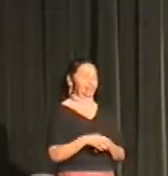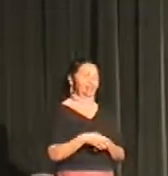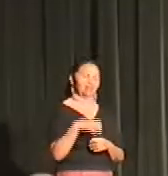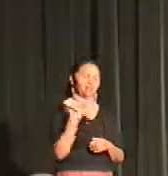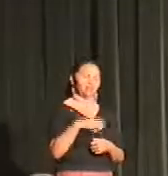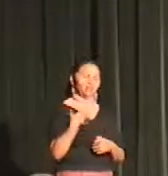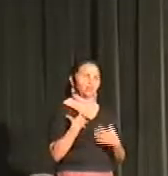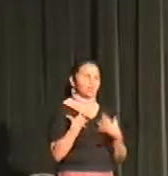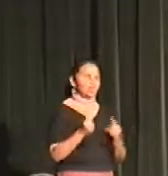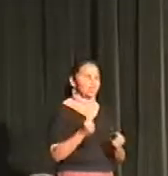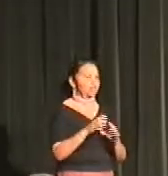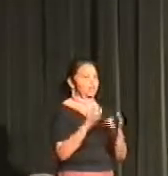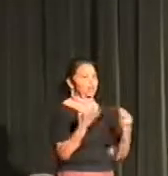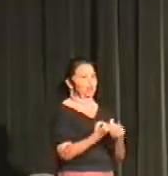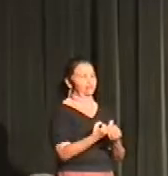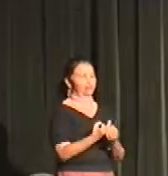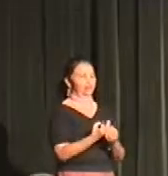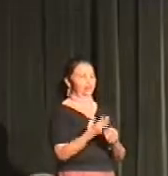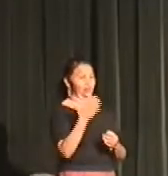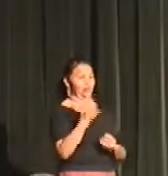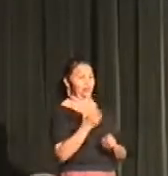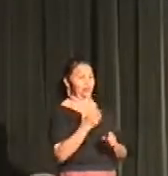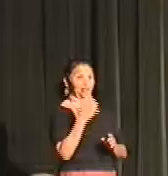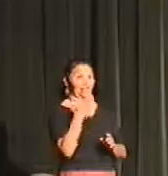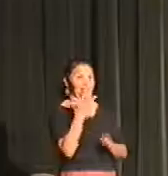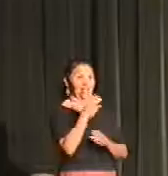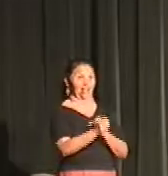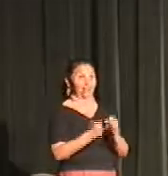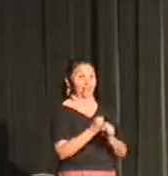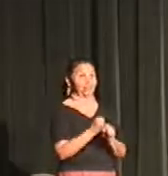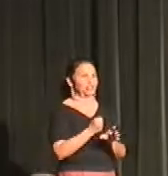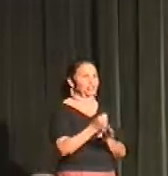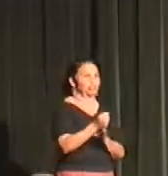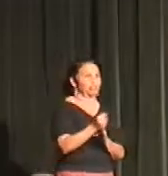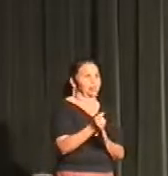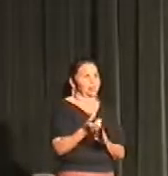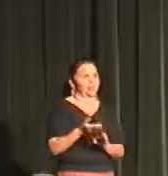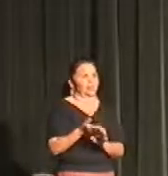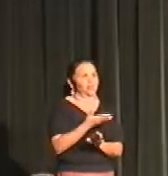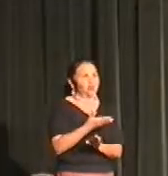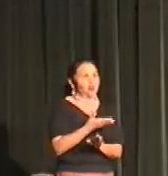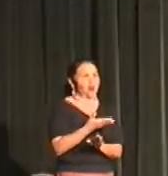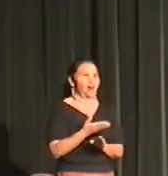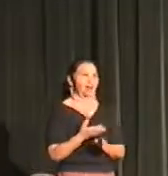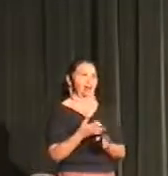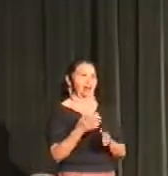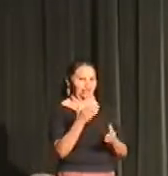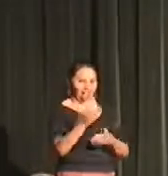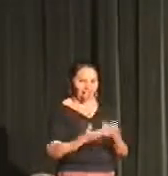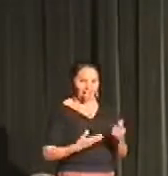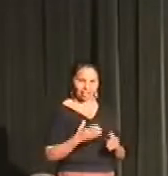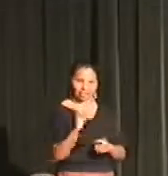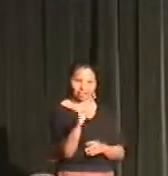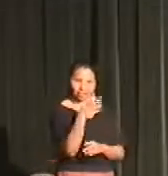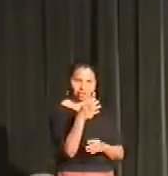happened in my family, because I was over 5 years sober before I got invited for a Christmas with my family. You know, it was slow for